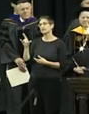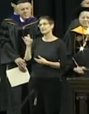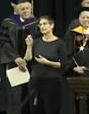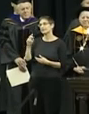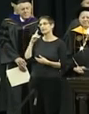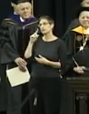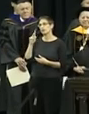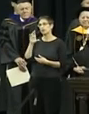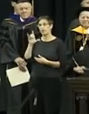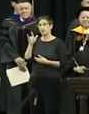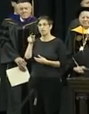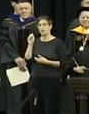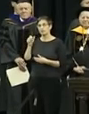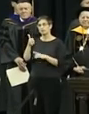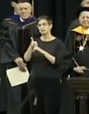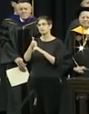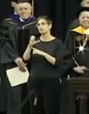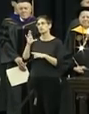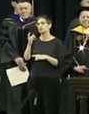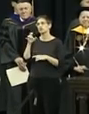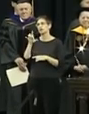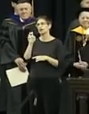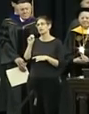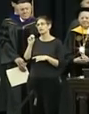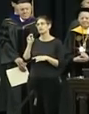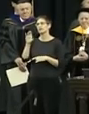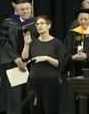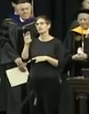of Liberal Arts and Sciences, Shadan Jalali.